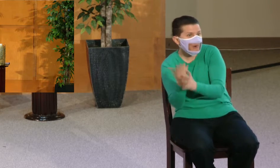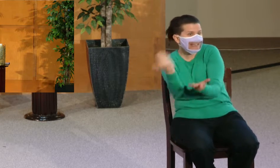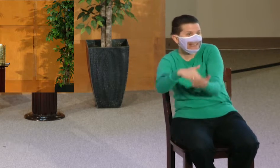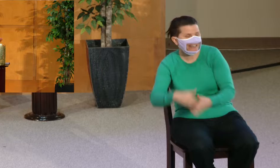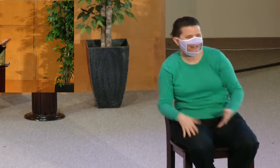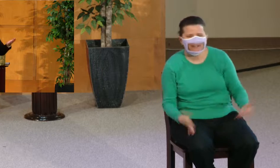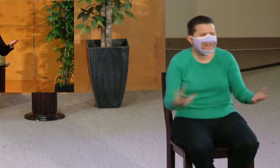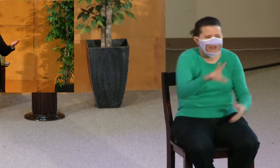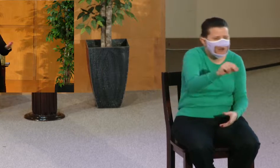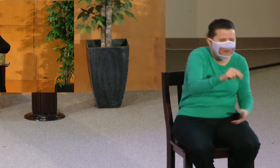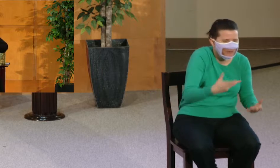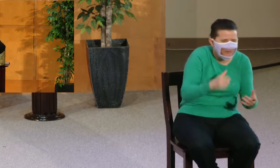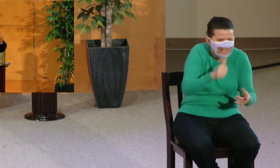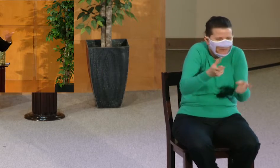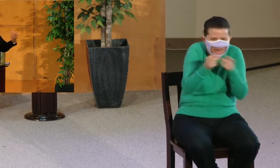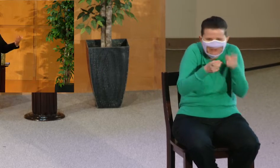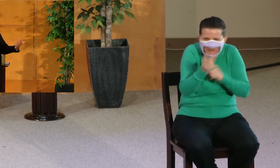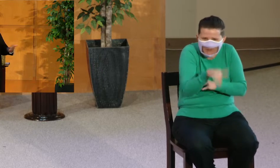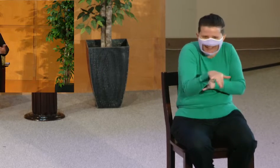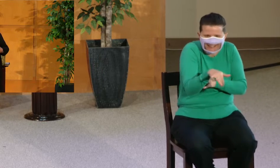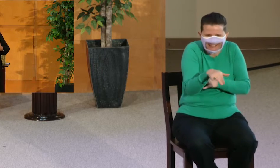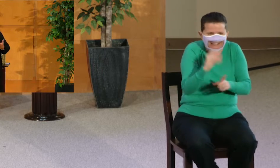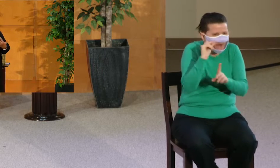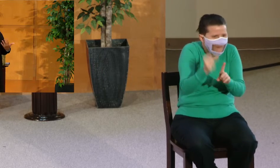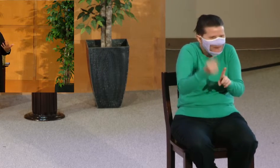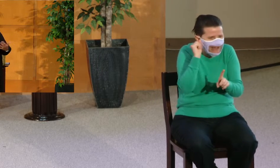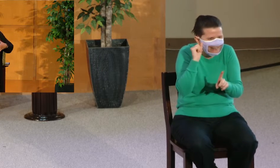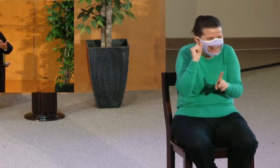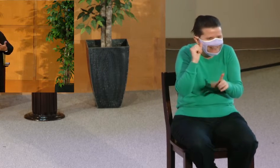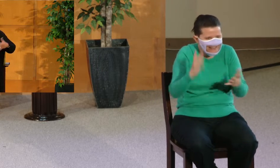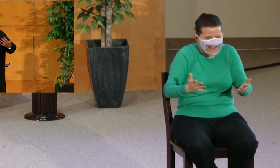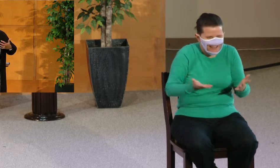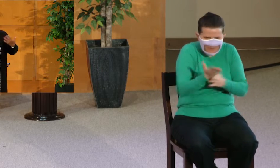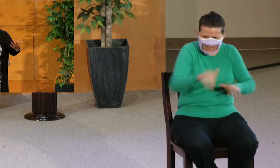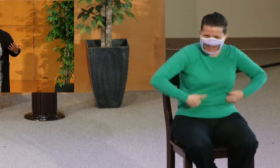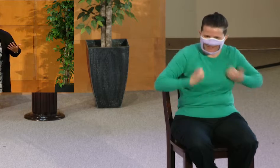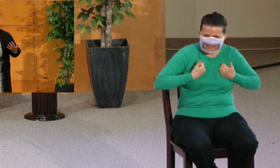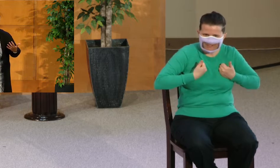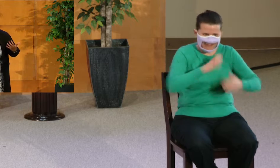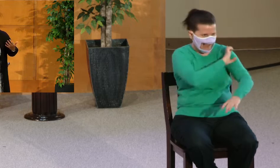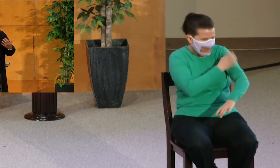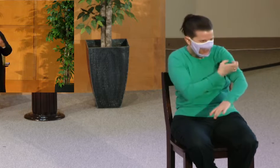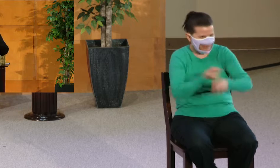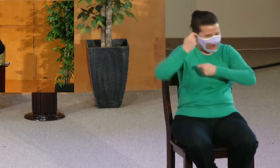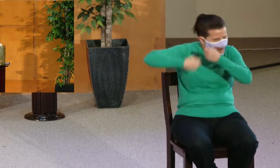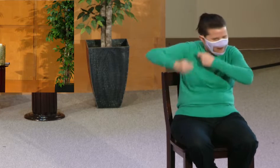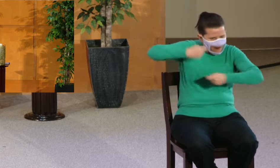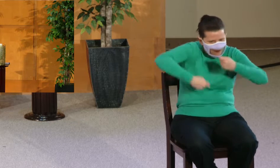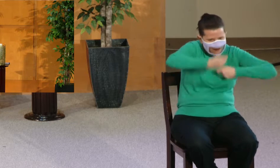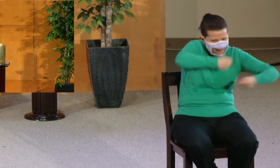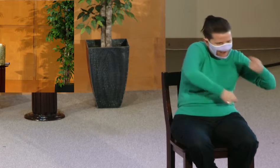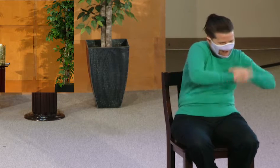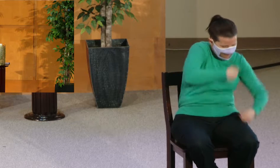it. No, right? It's an automatic way of life, energy, energy, energy.